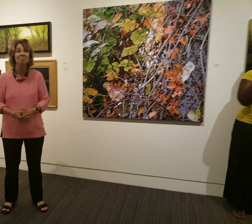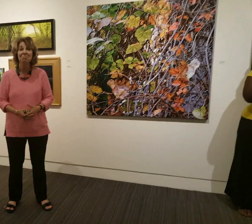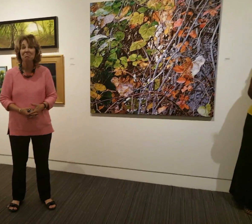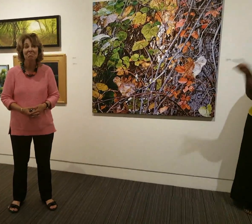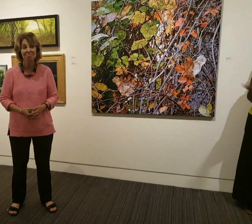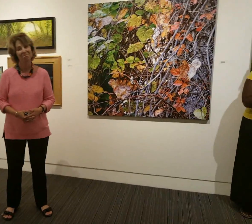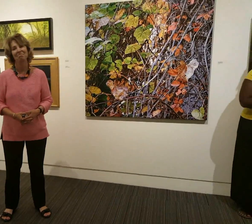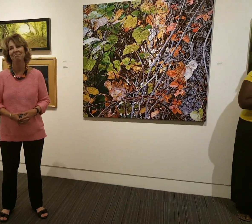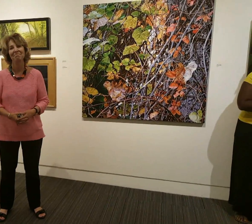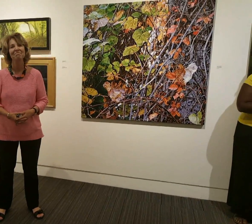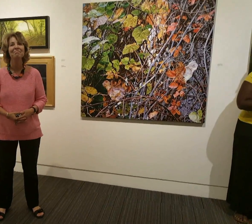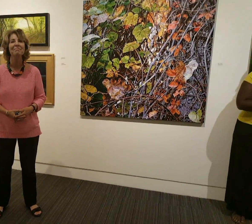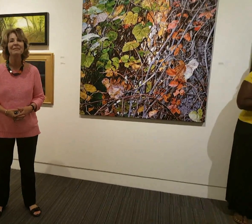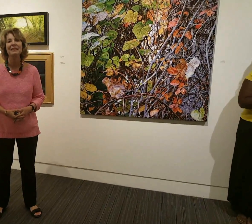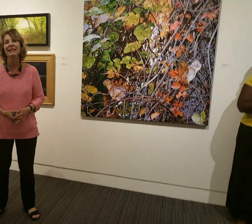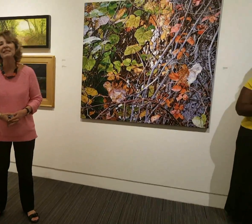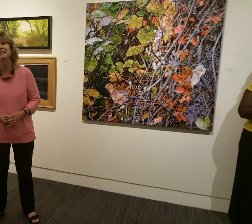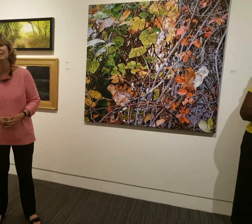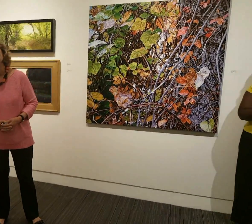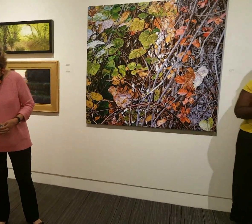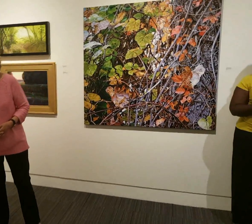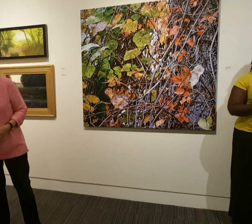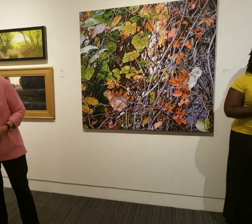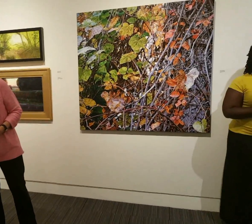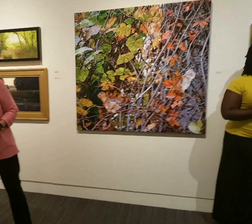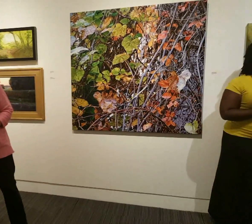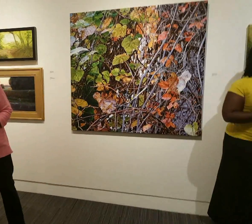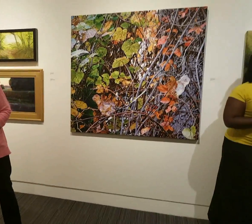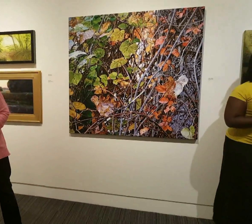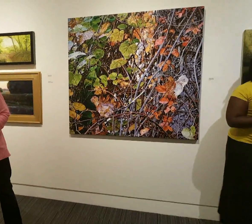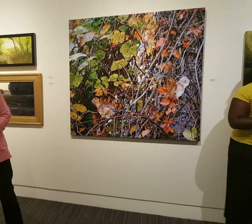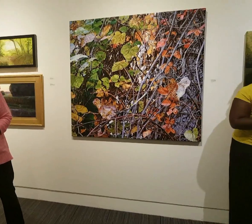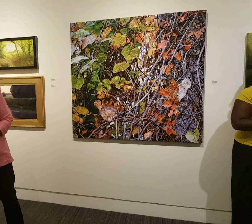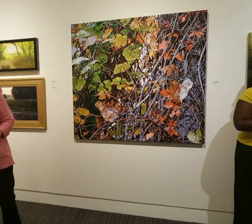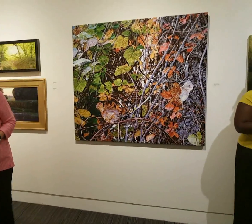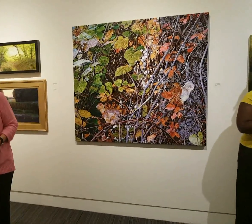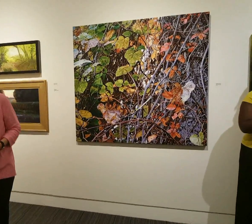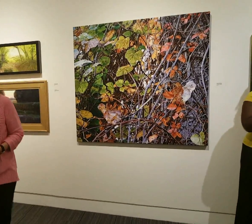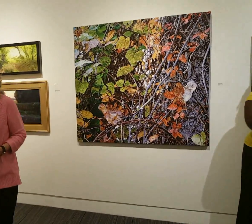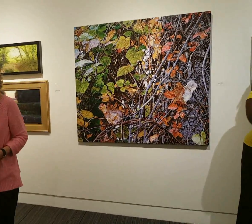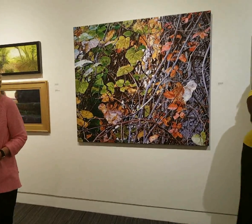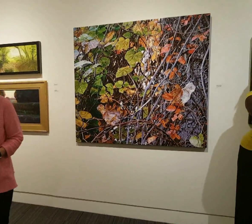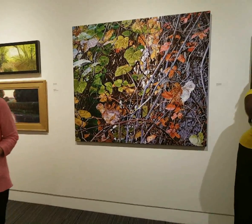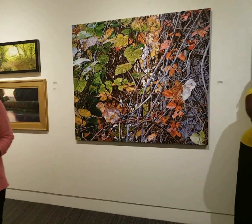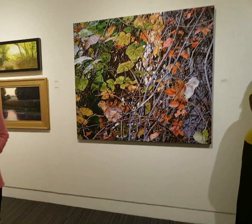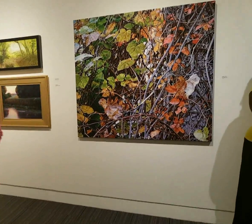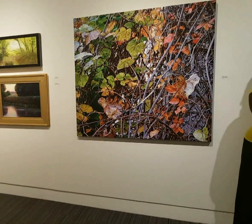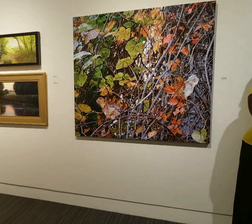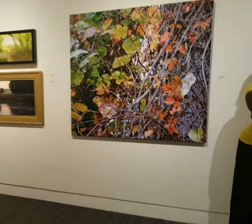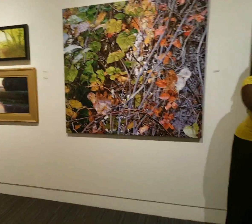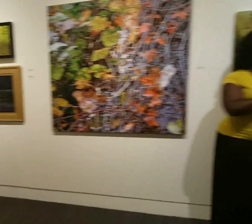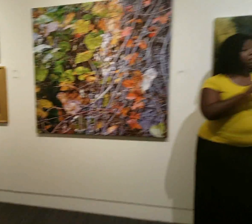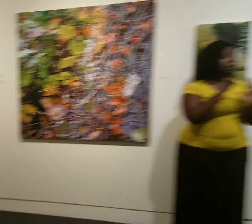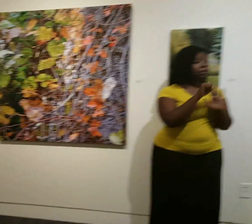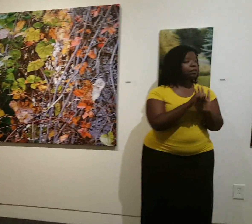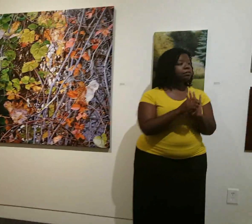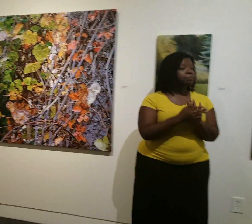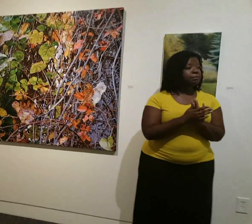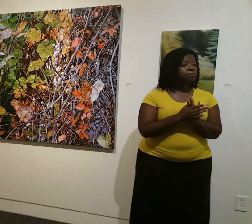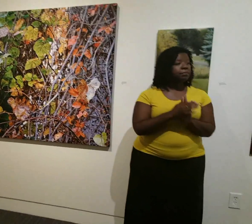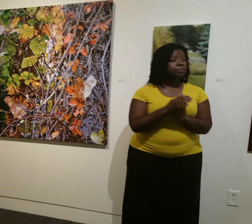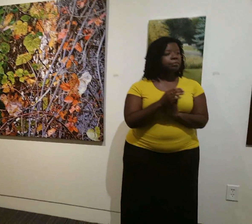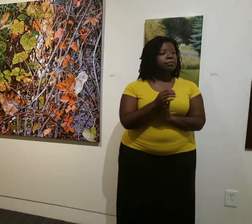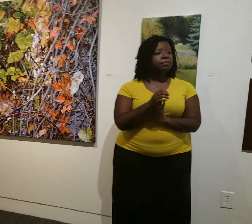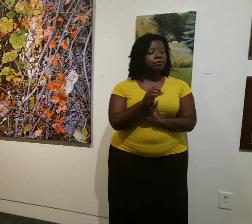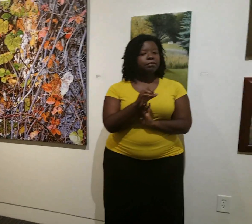questions? Beautiful. Yeah, I just wanted to Yes. ask you if you were thinking about the seasons. I know it's 2 trees and you've